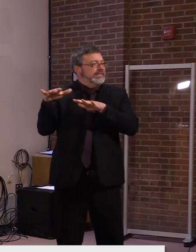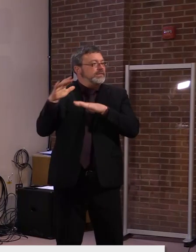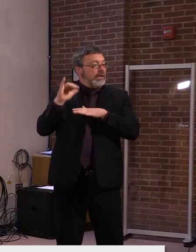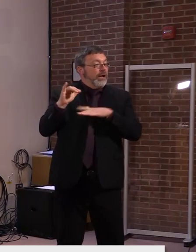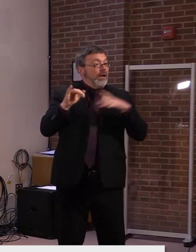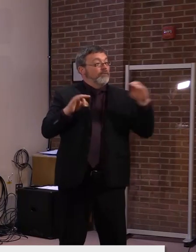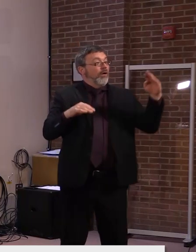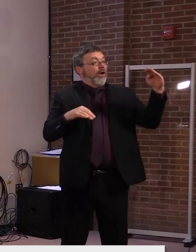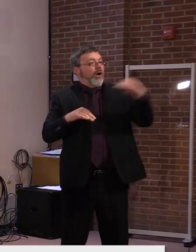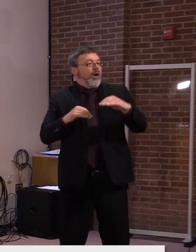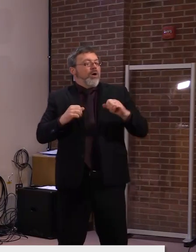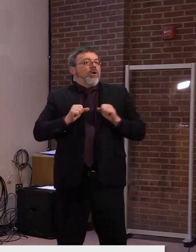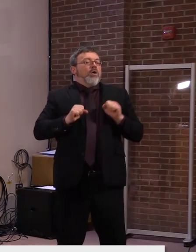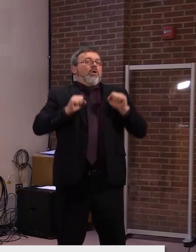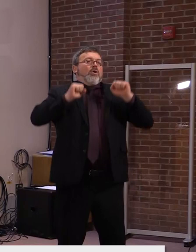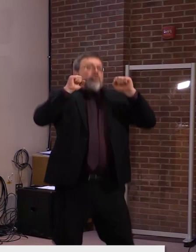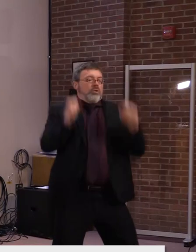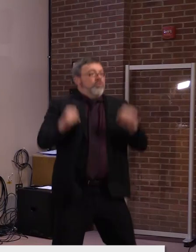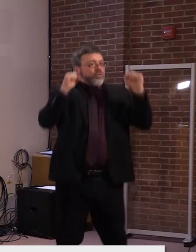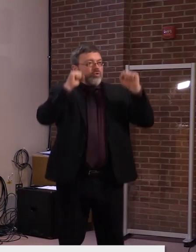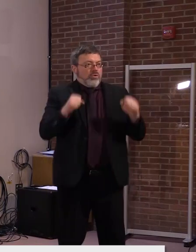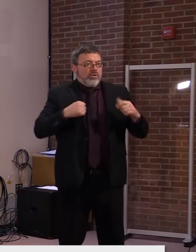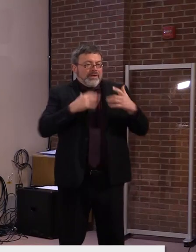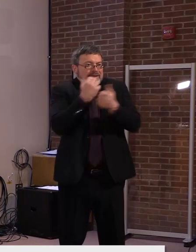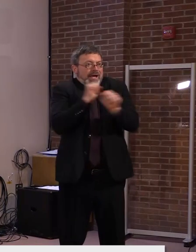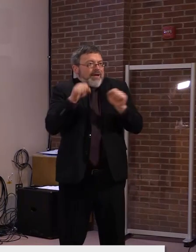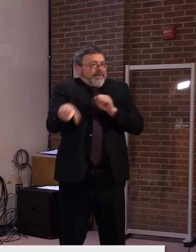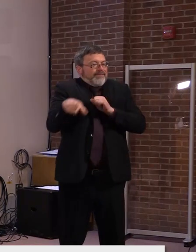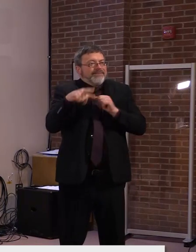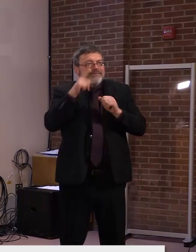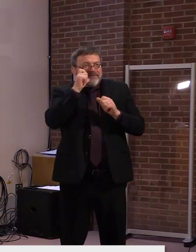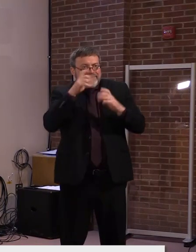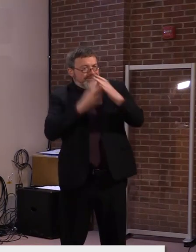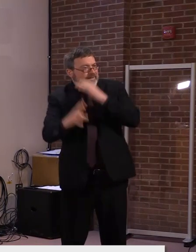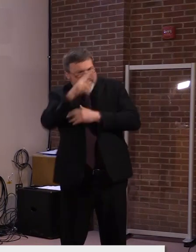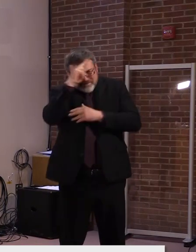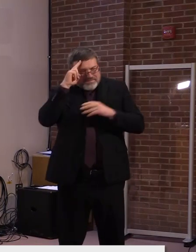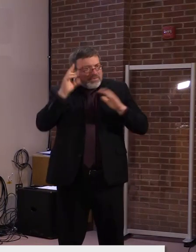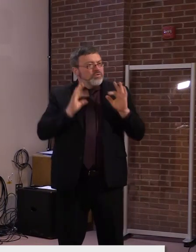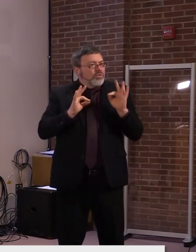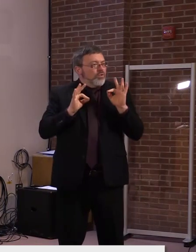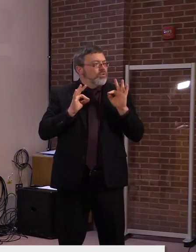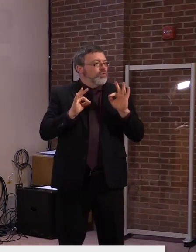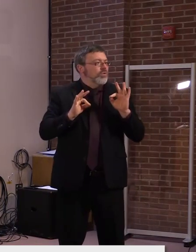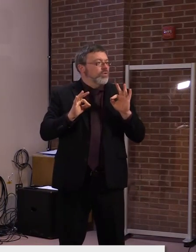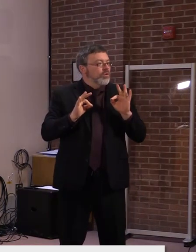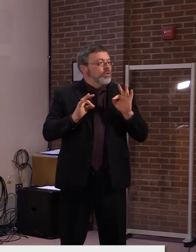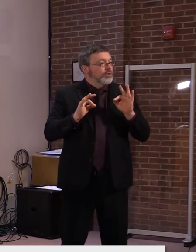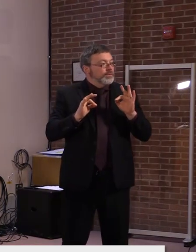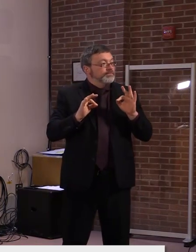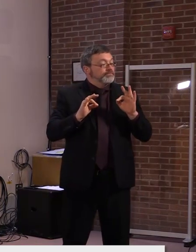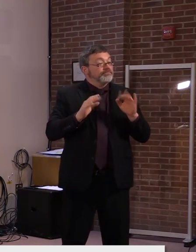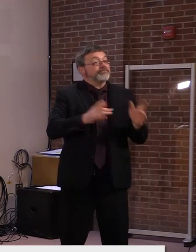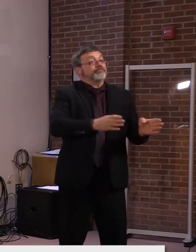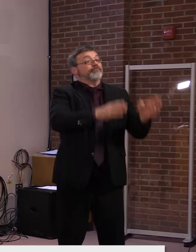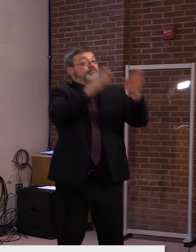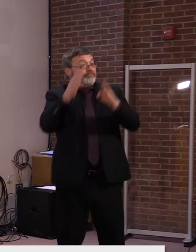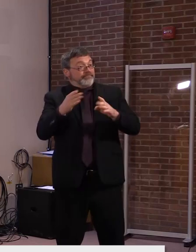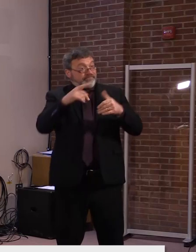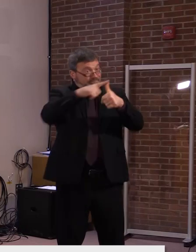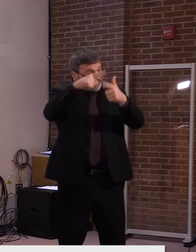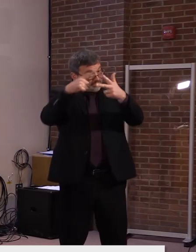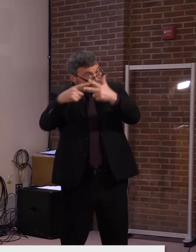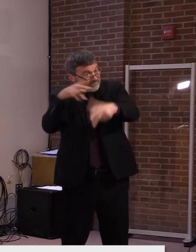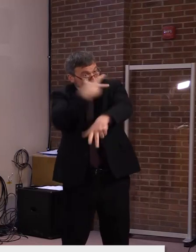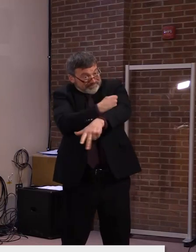certainly encouraging. And as we've said before, not a coincidence. When you look at the booster rates among that population, as you'll see on the